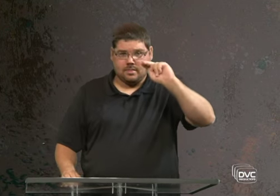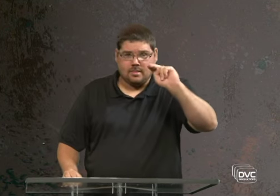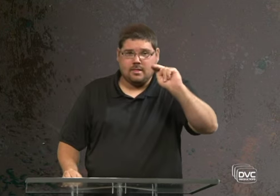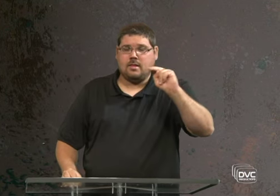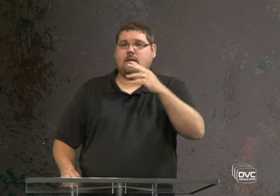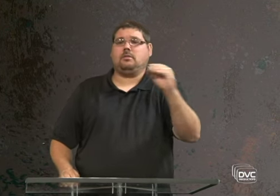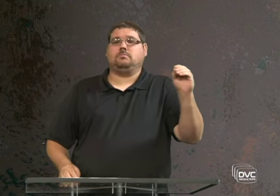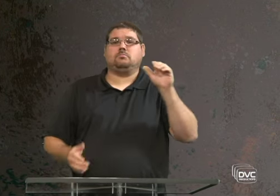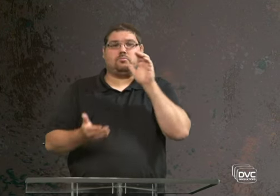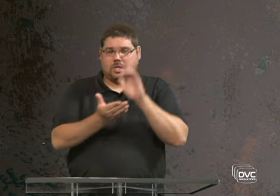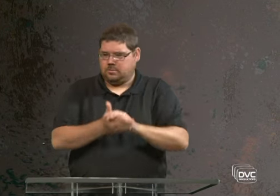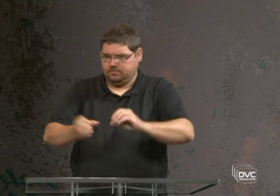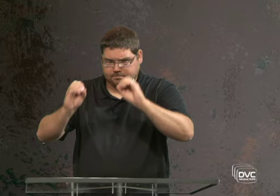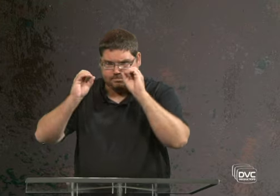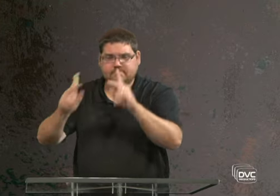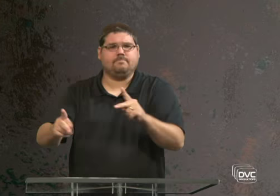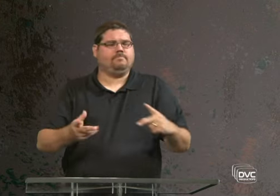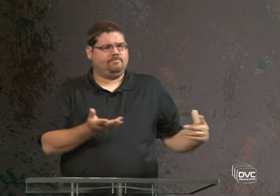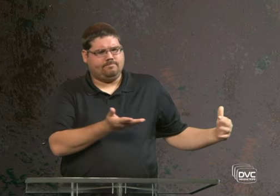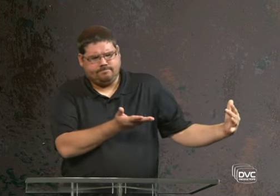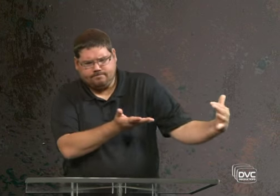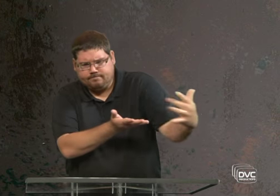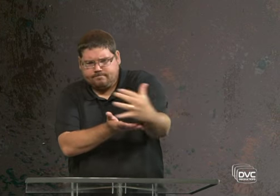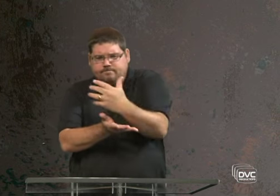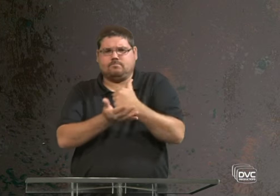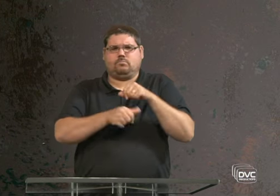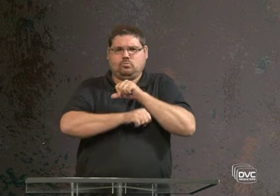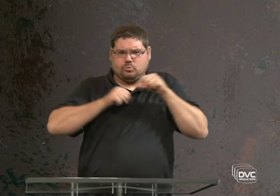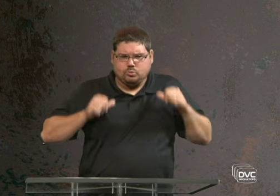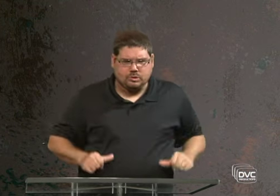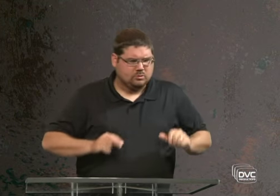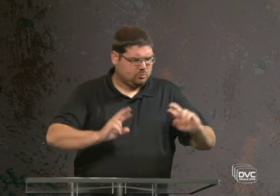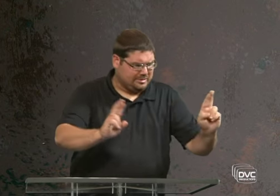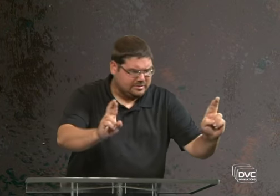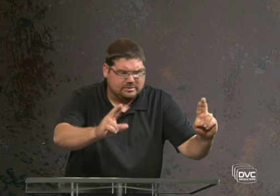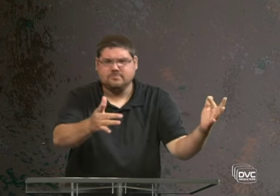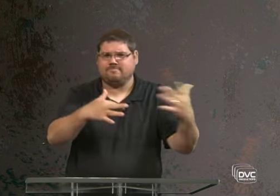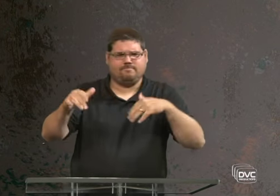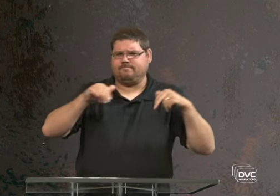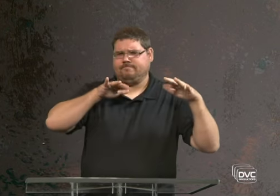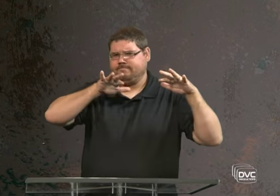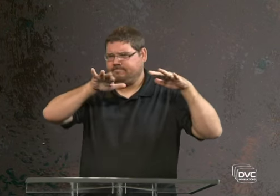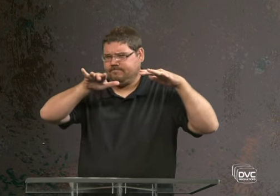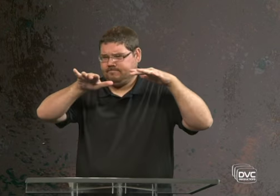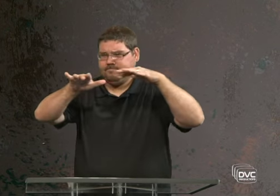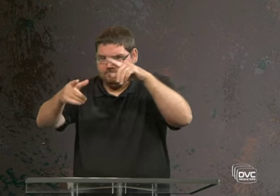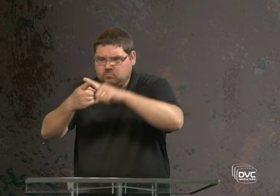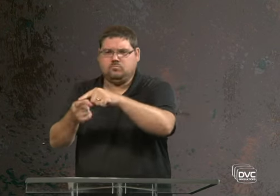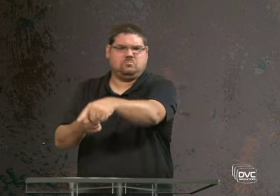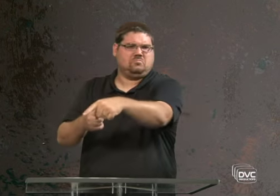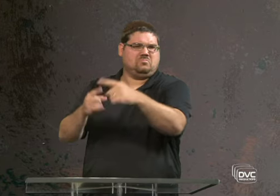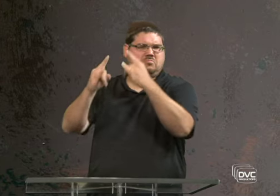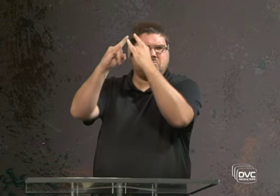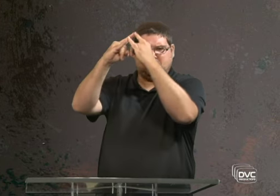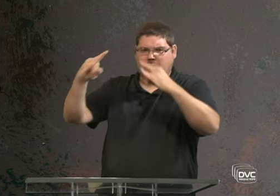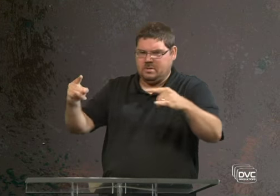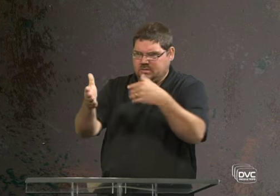to be Solomon. Go ahead and anoint him." So they did. They gathered all the priests and the important people that were still